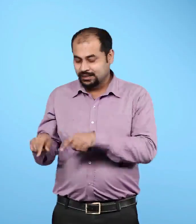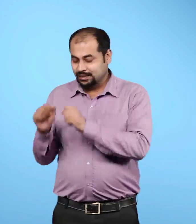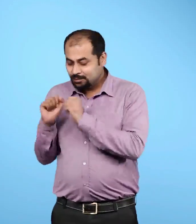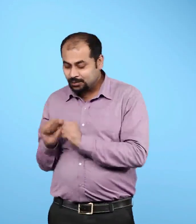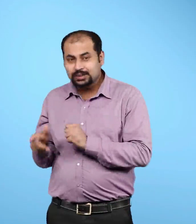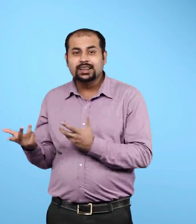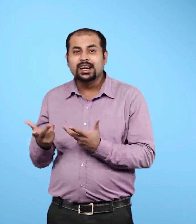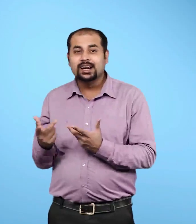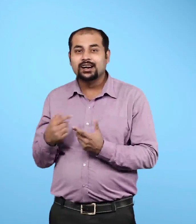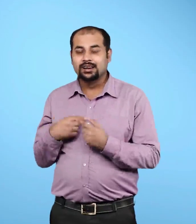and table